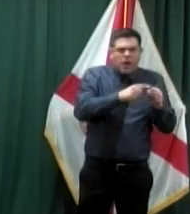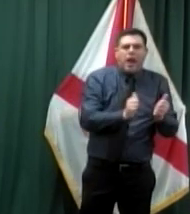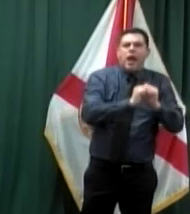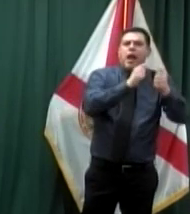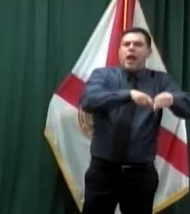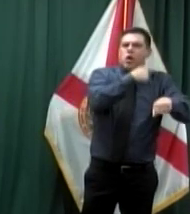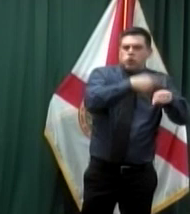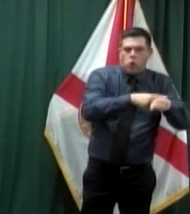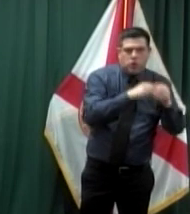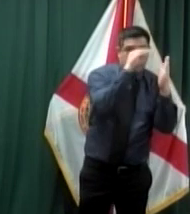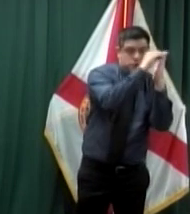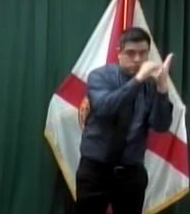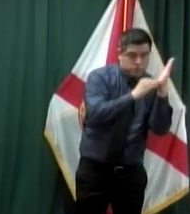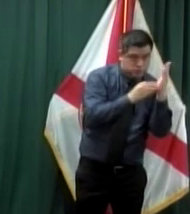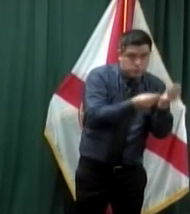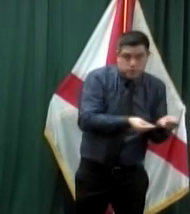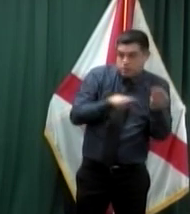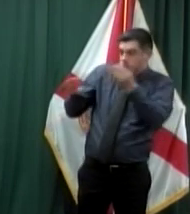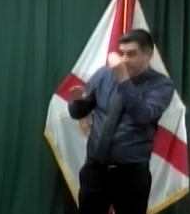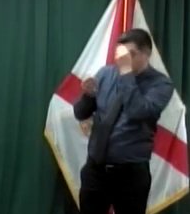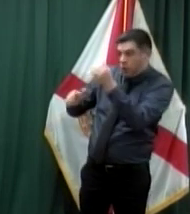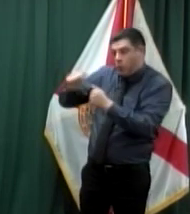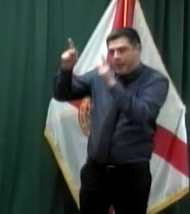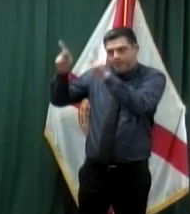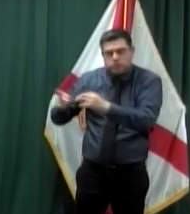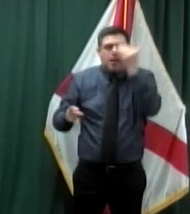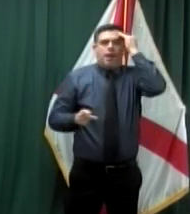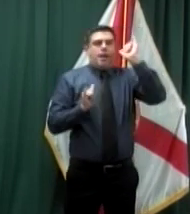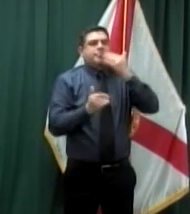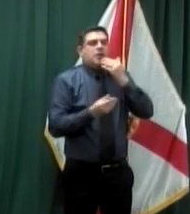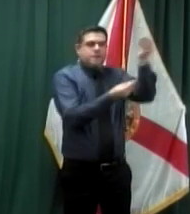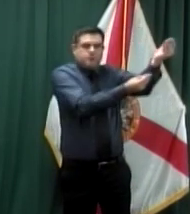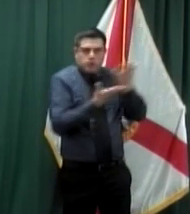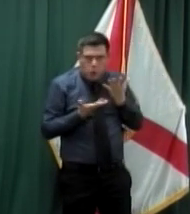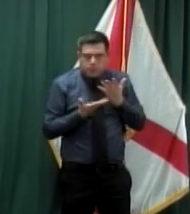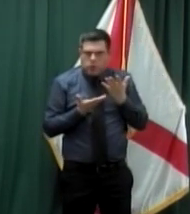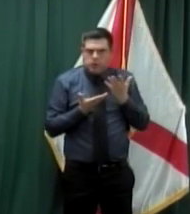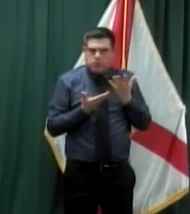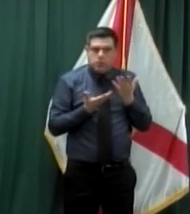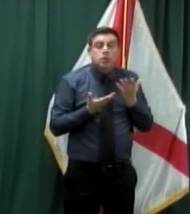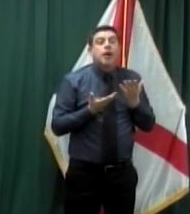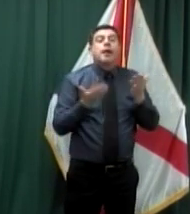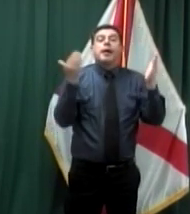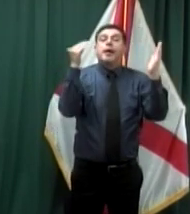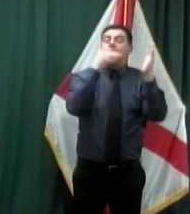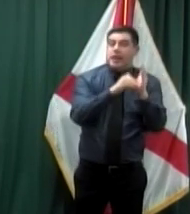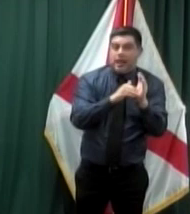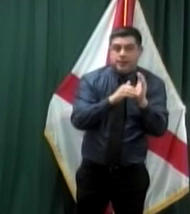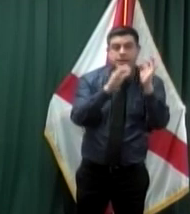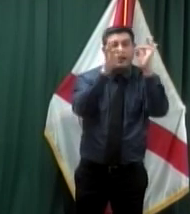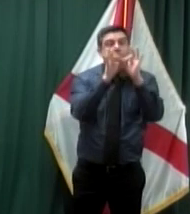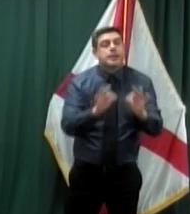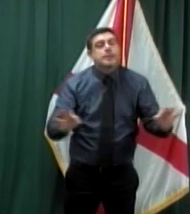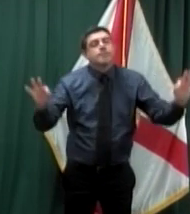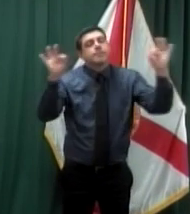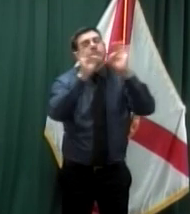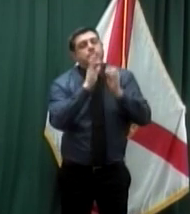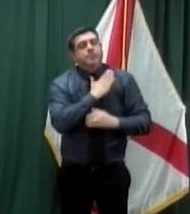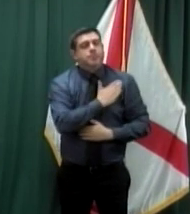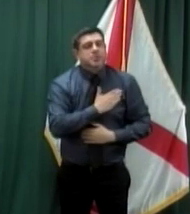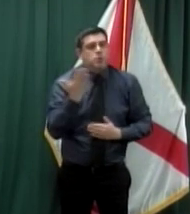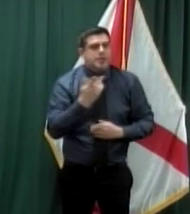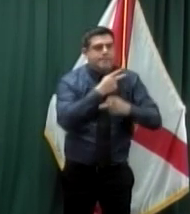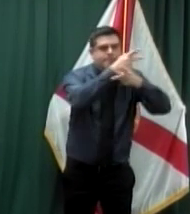on the water. I mean, it's important not only just because of Memorial Day weekend, but every time. Make sure your safety equipment is